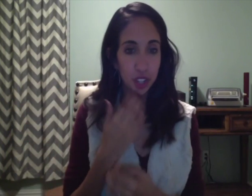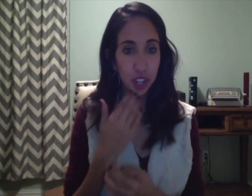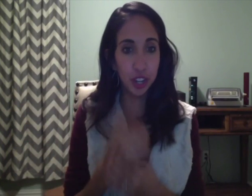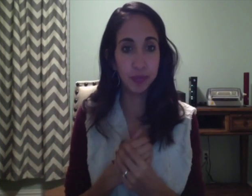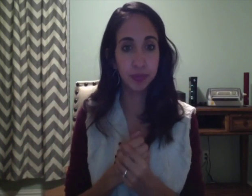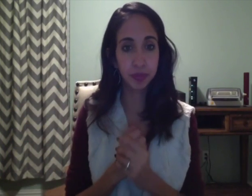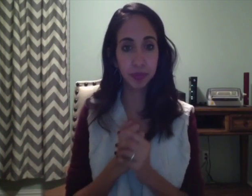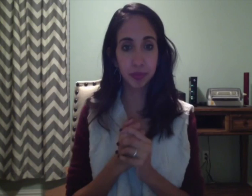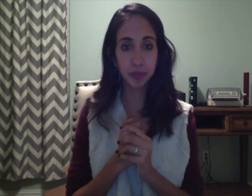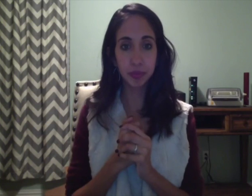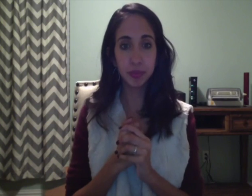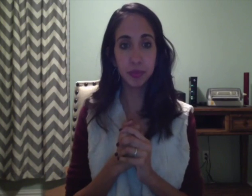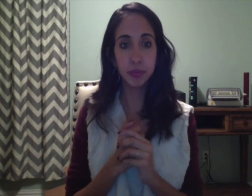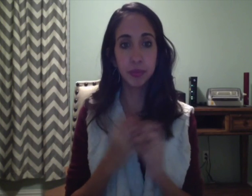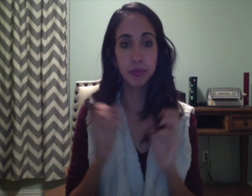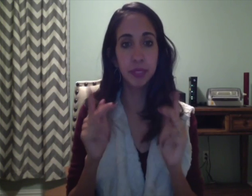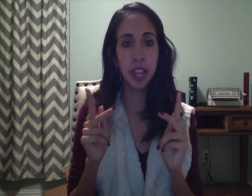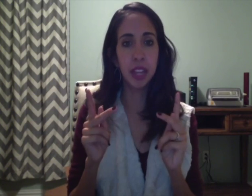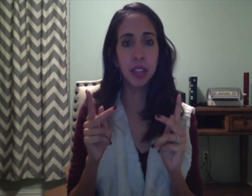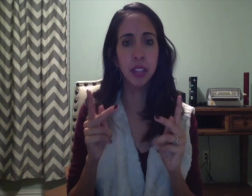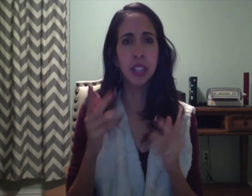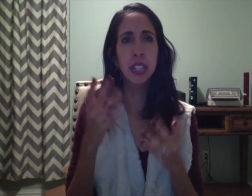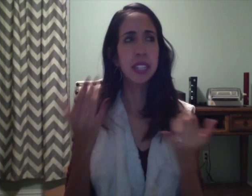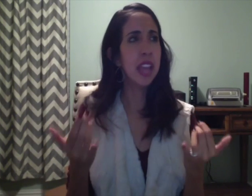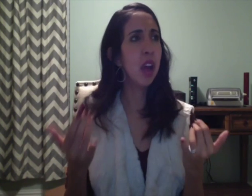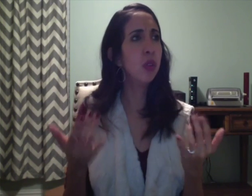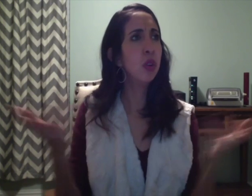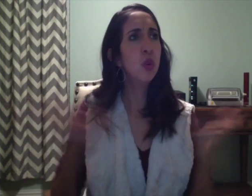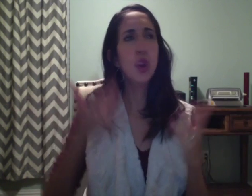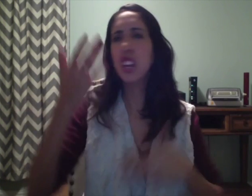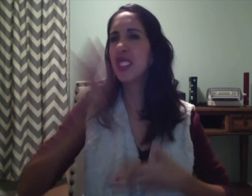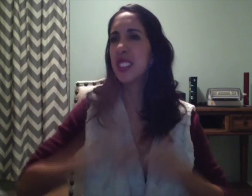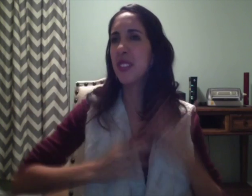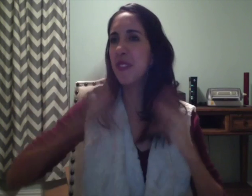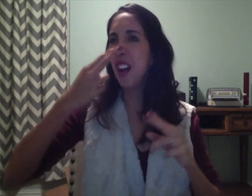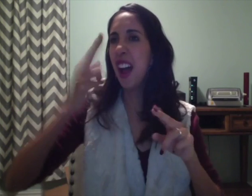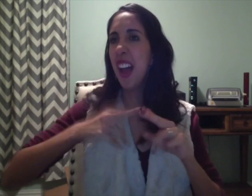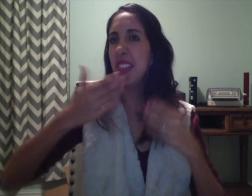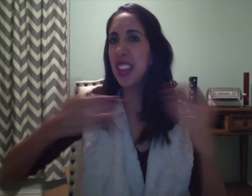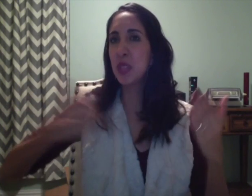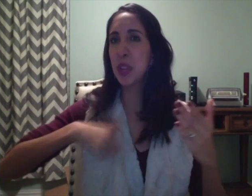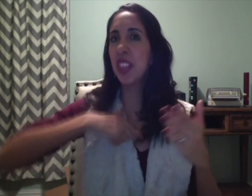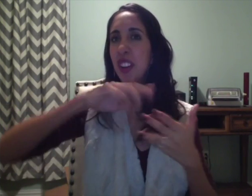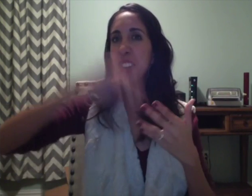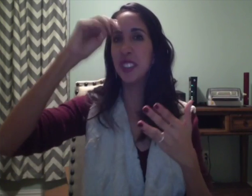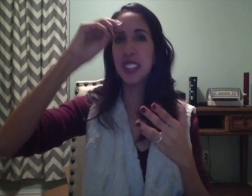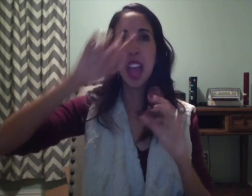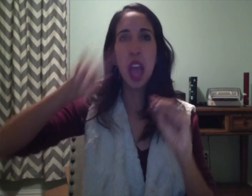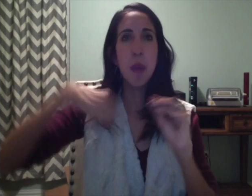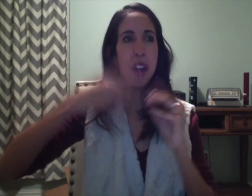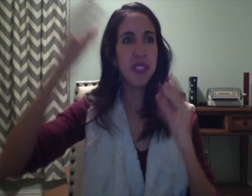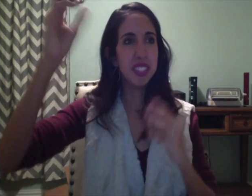Good. Okay. Now, what are some fun things we learned about the